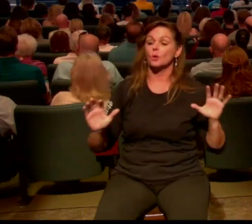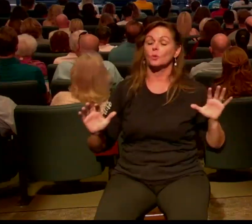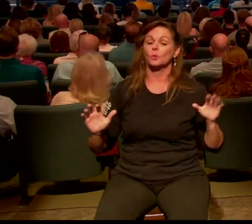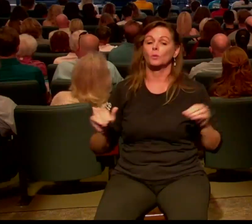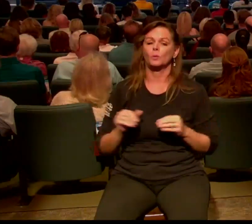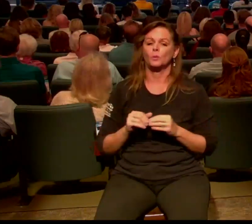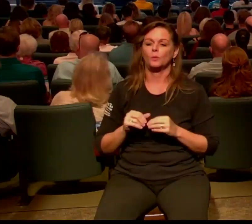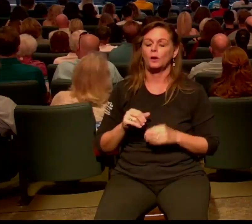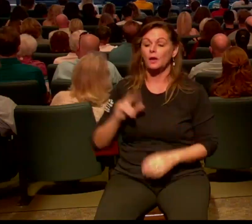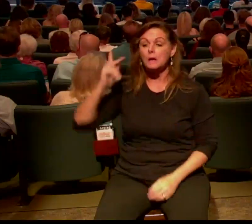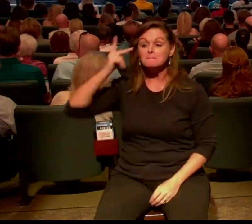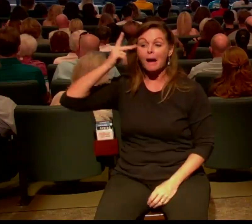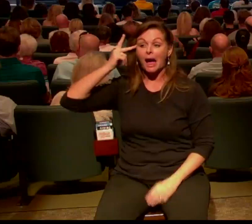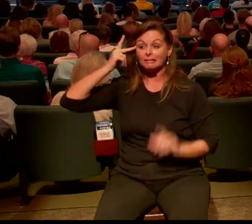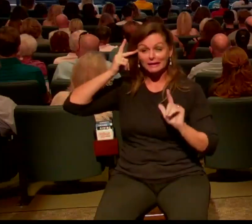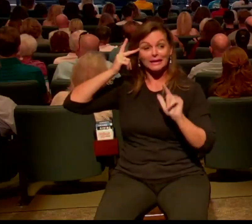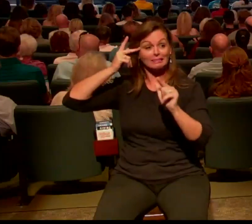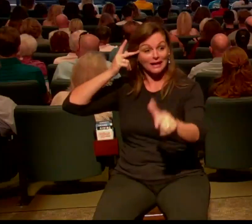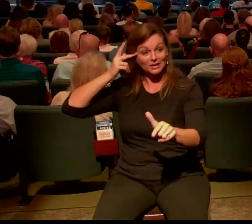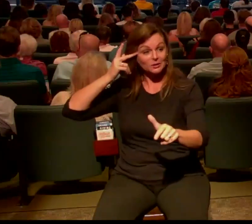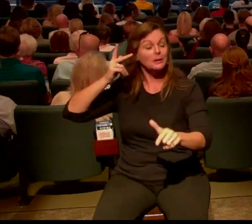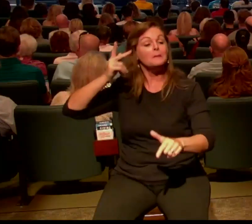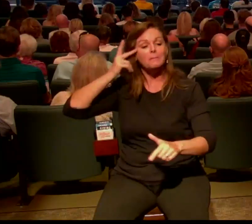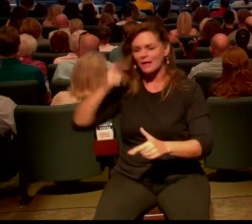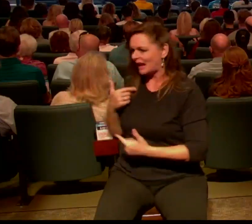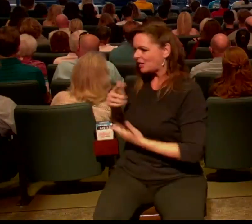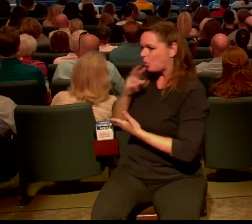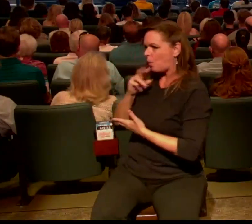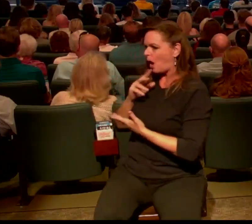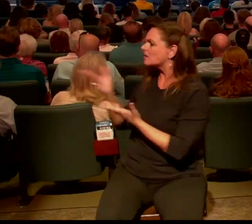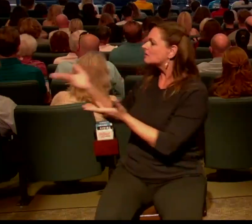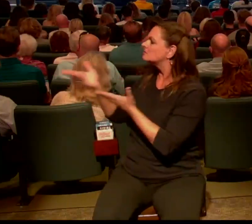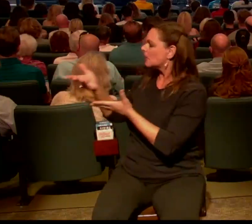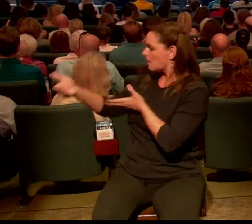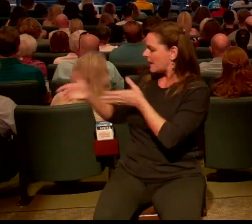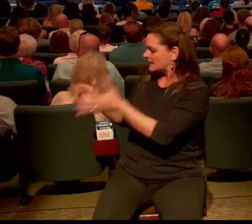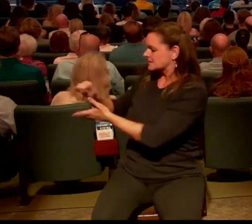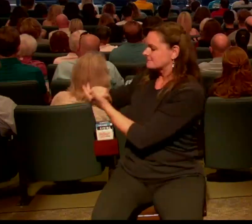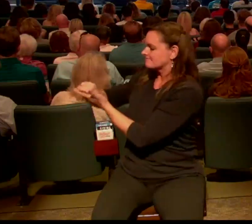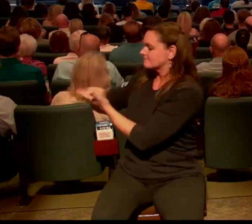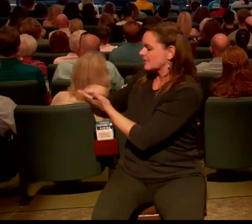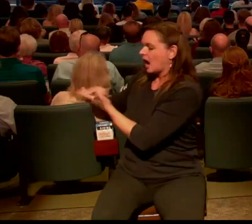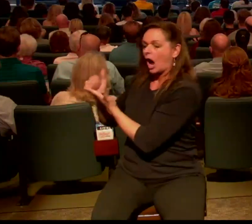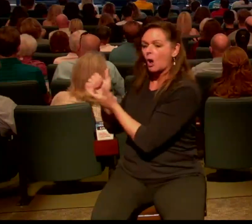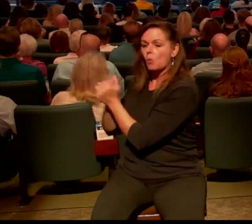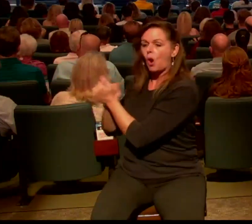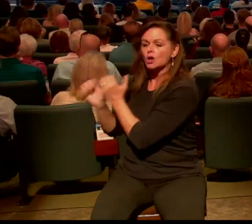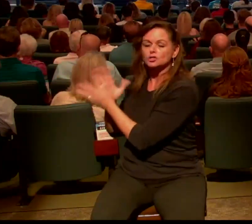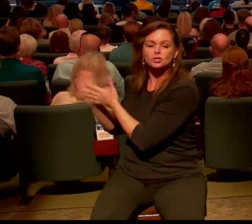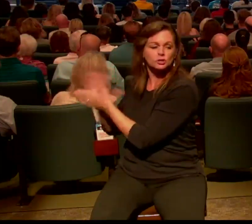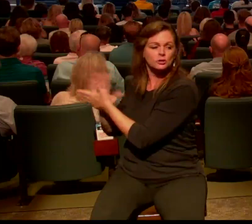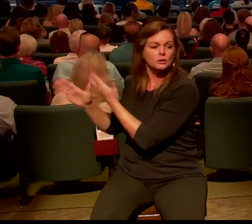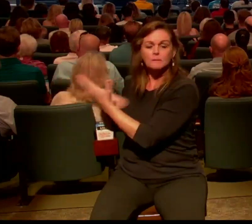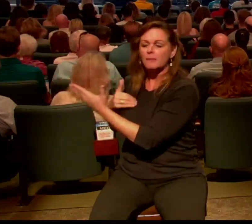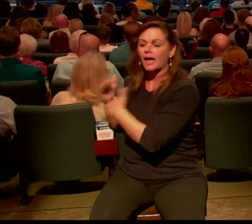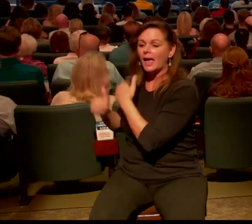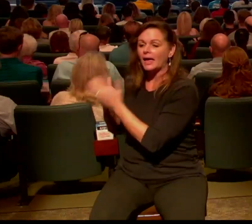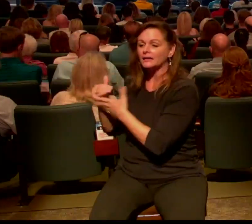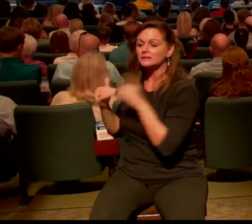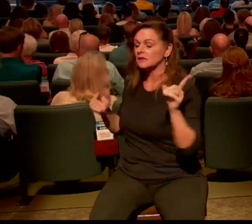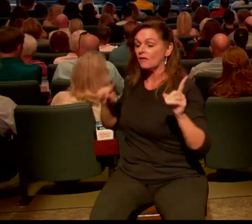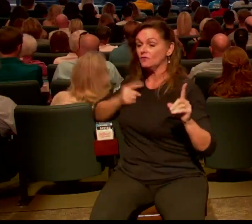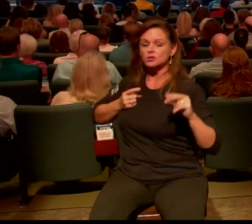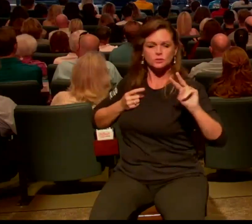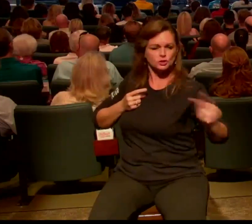seeing? There's nothing I can do. I'm totally innocent here. This is all about, I want you to make sure that you understand that this was beyond my